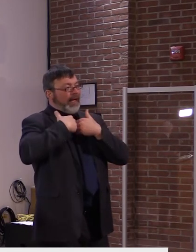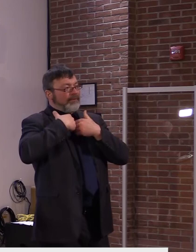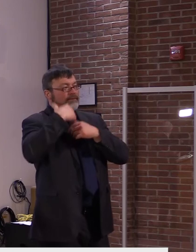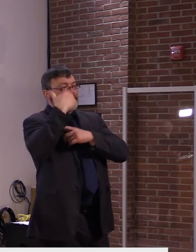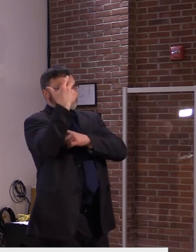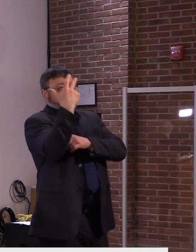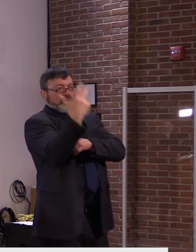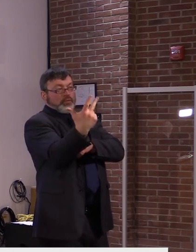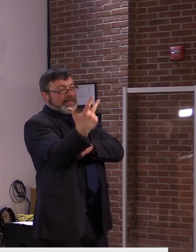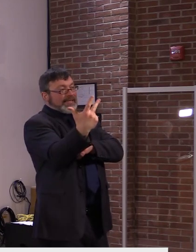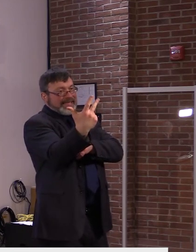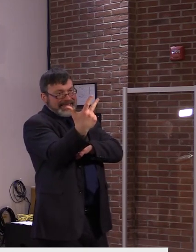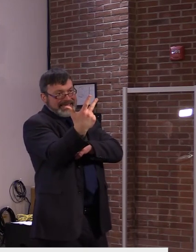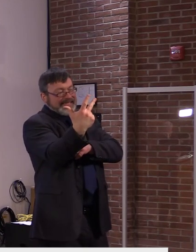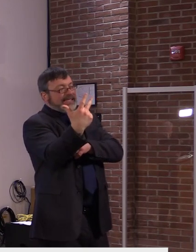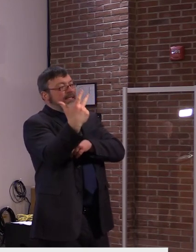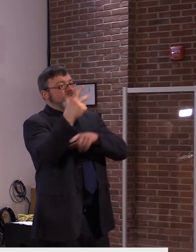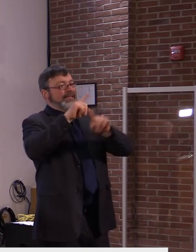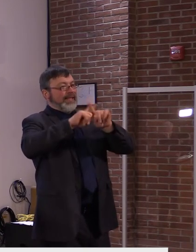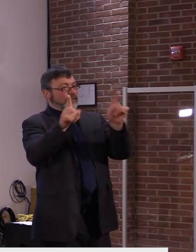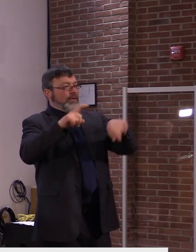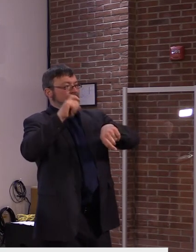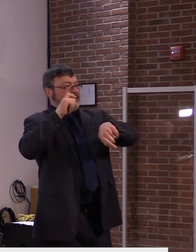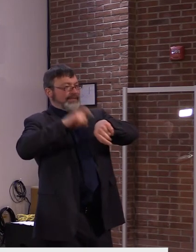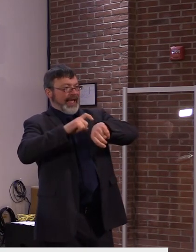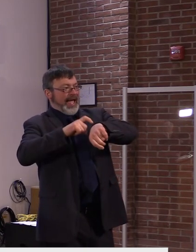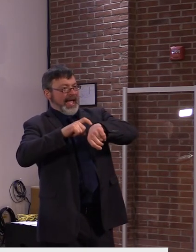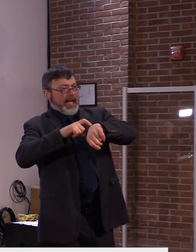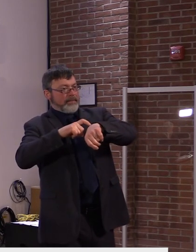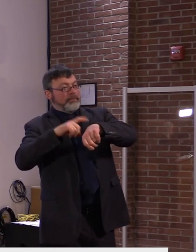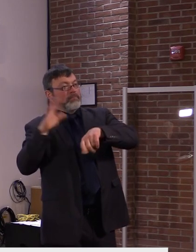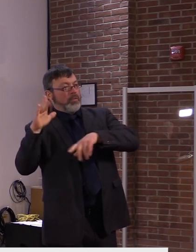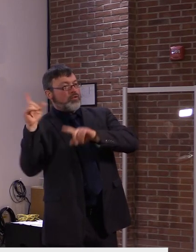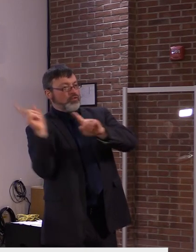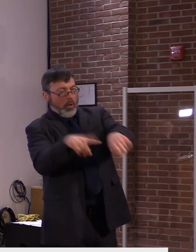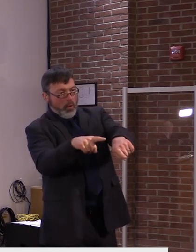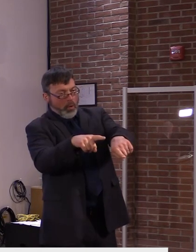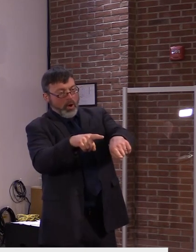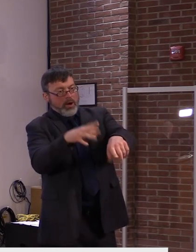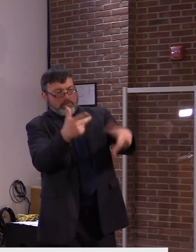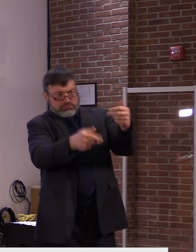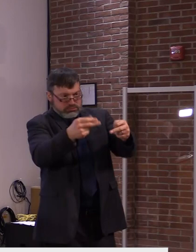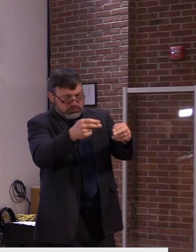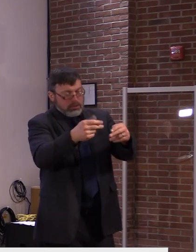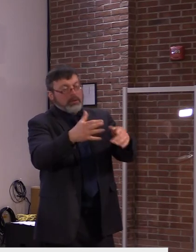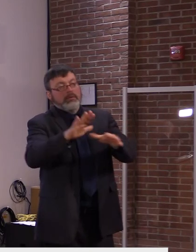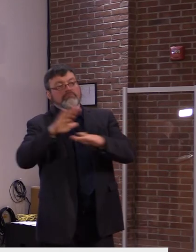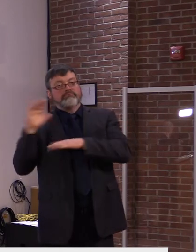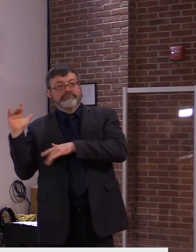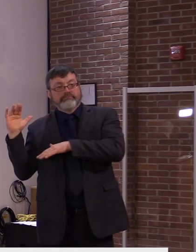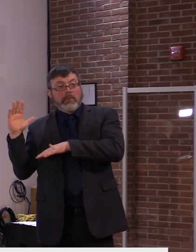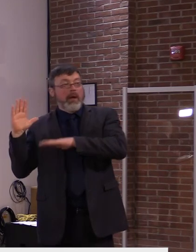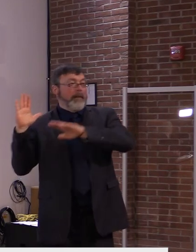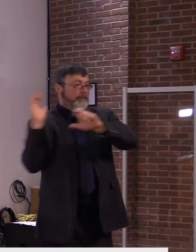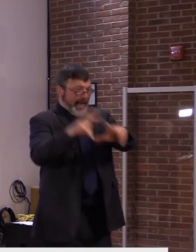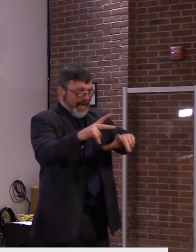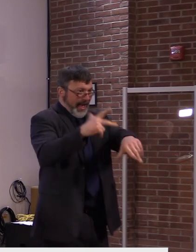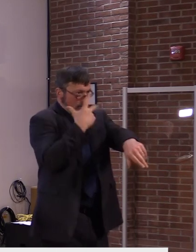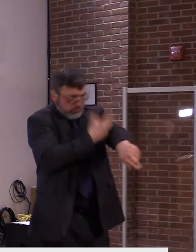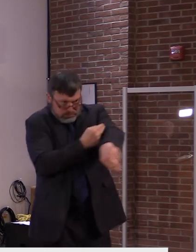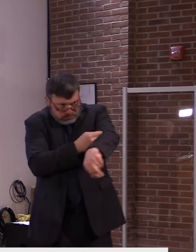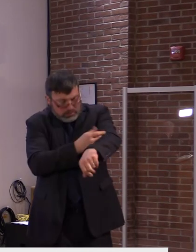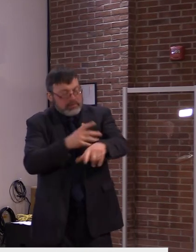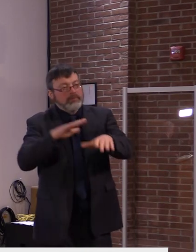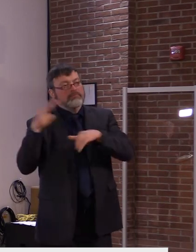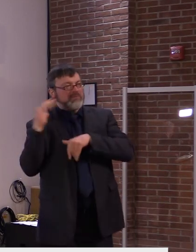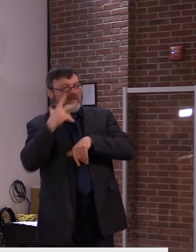ongoing transfers that will come in and come out of facilities. Hopefully, during the age banding, we'll get most people in this